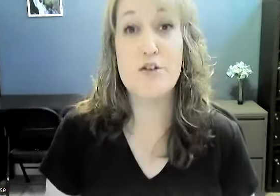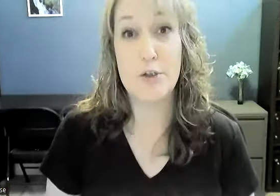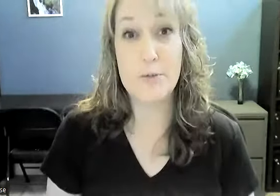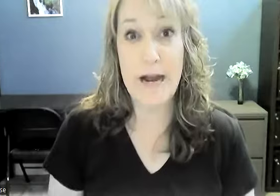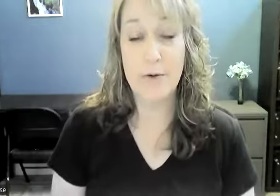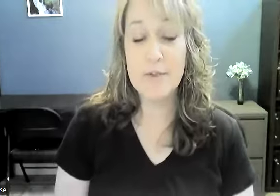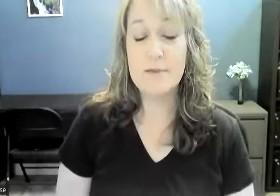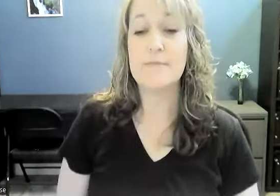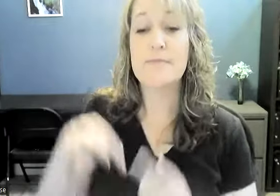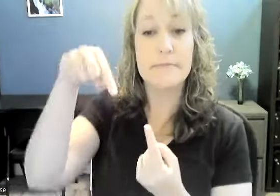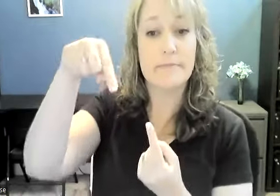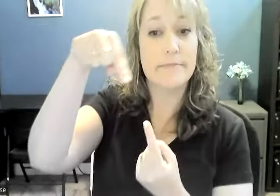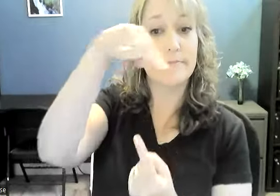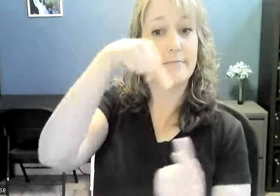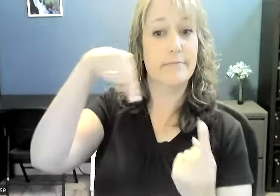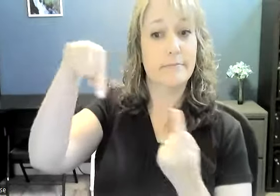Turn around.